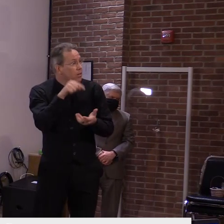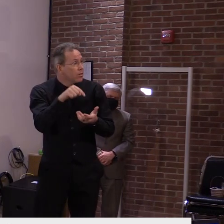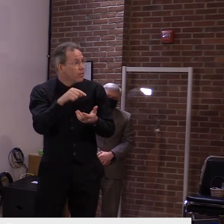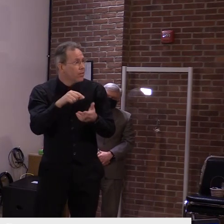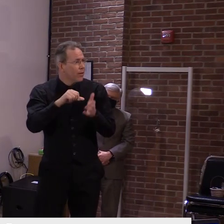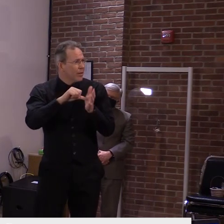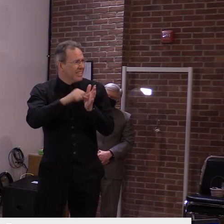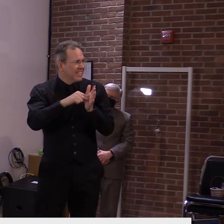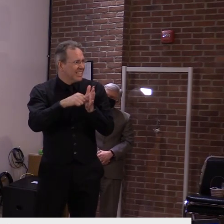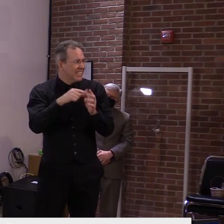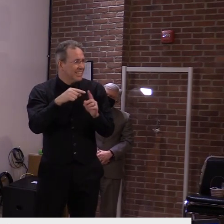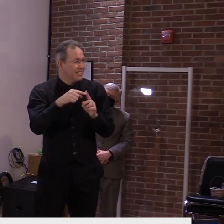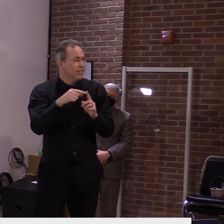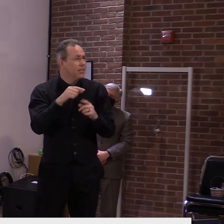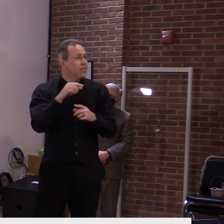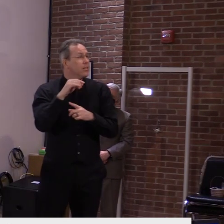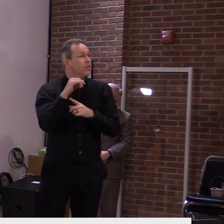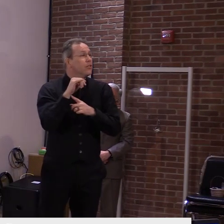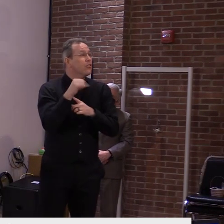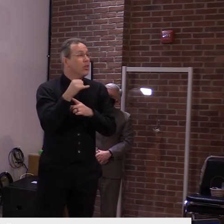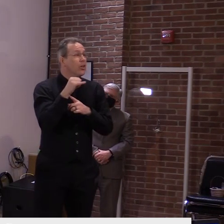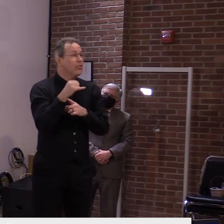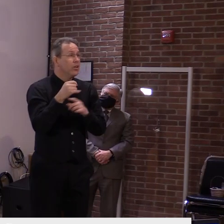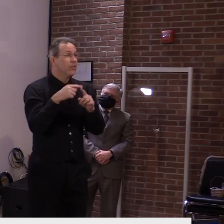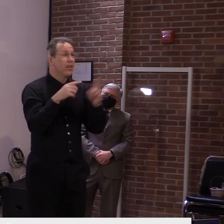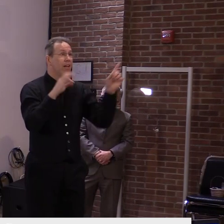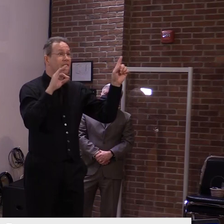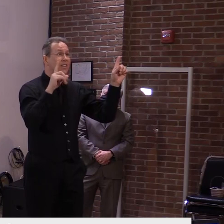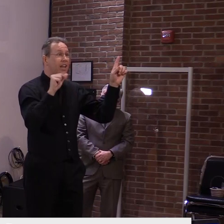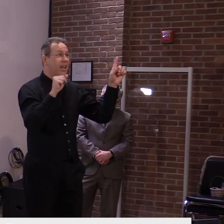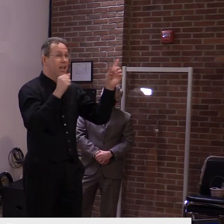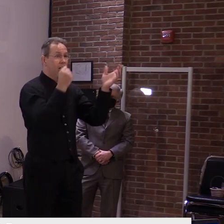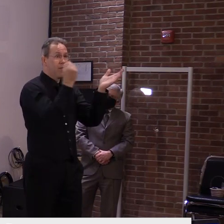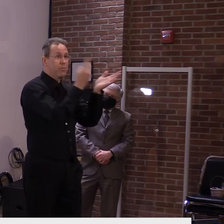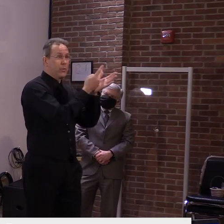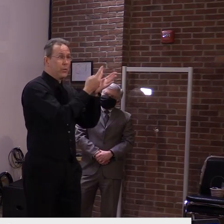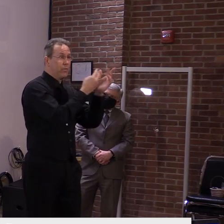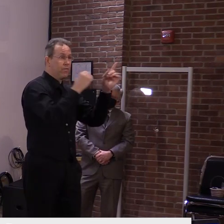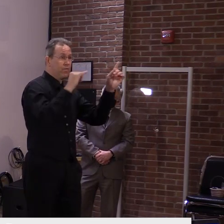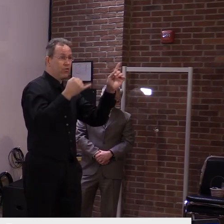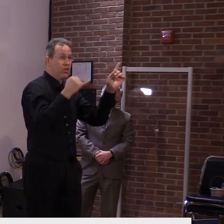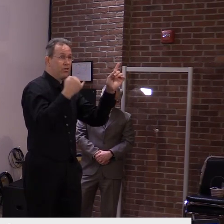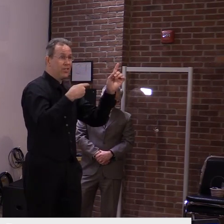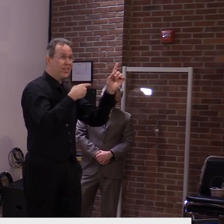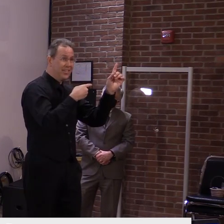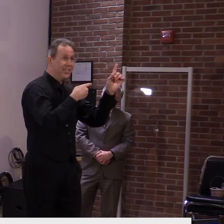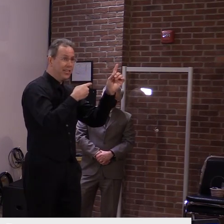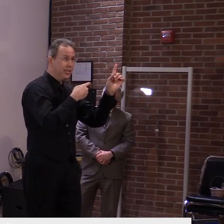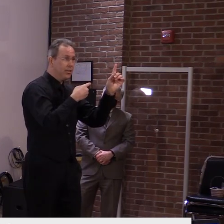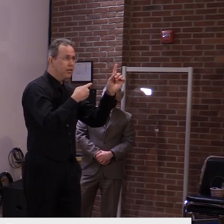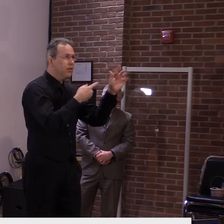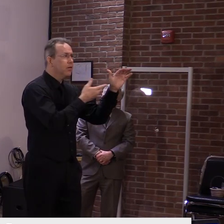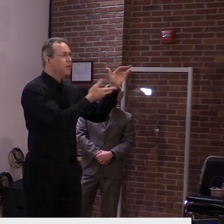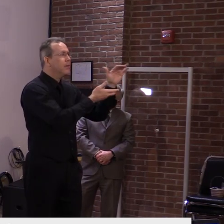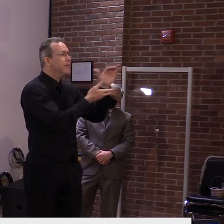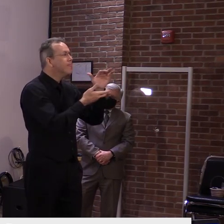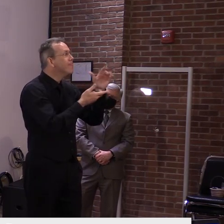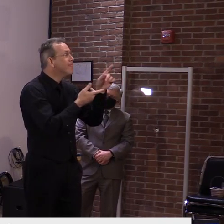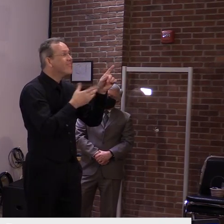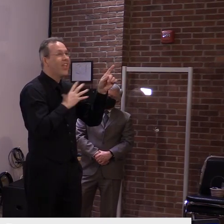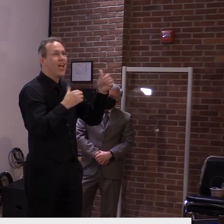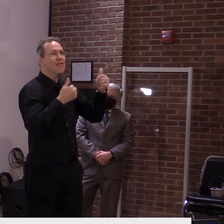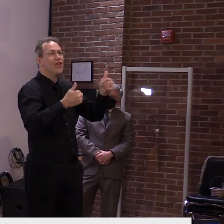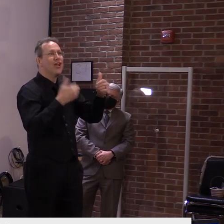in the future for Johnson & Johnson supply until Tuesday, and we still don't know definitively what we're going to